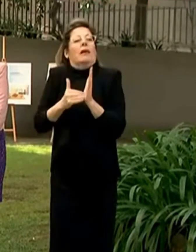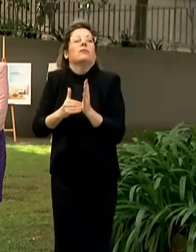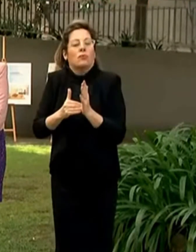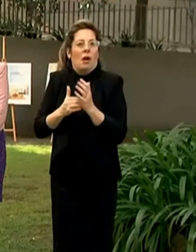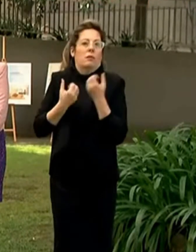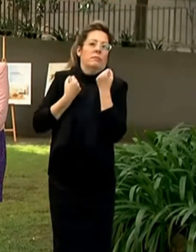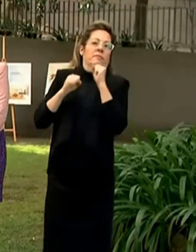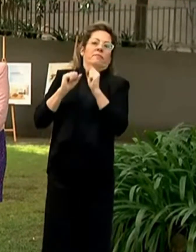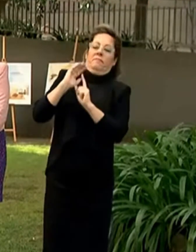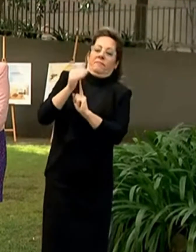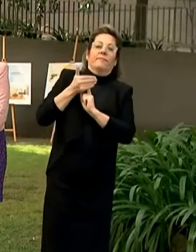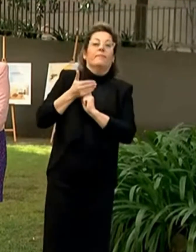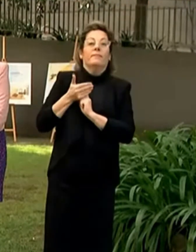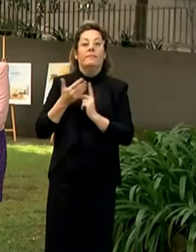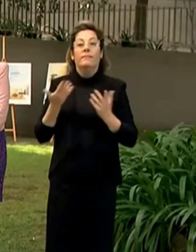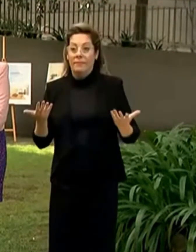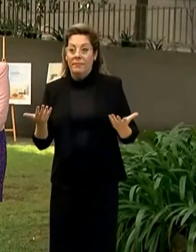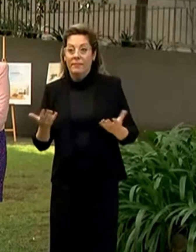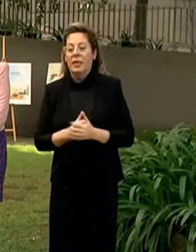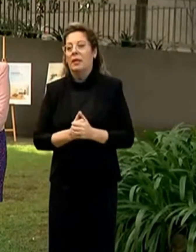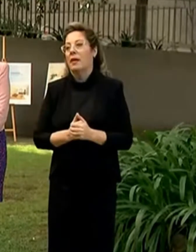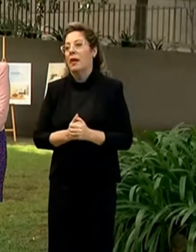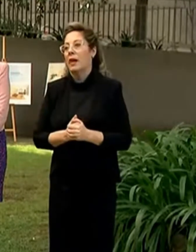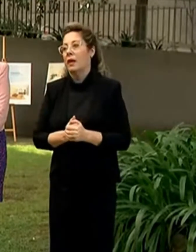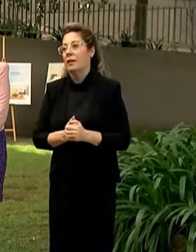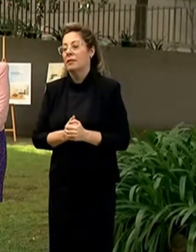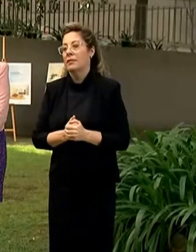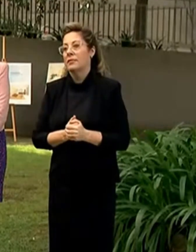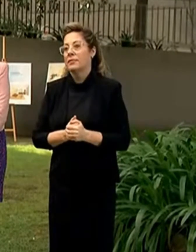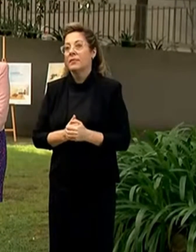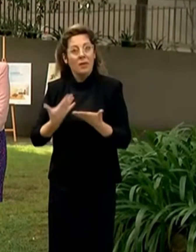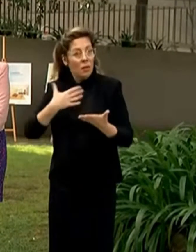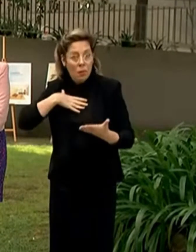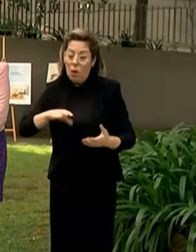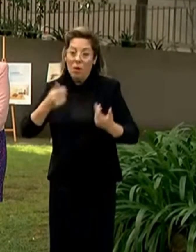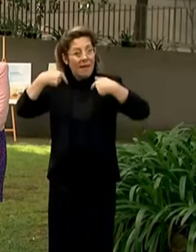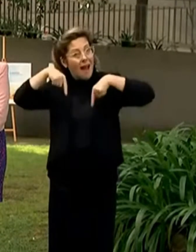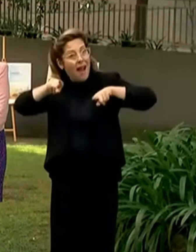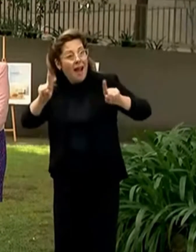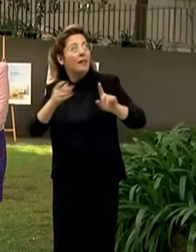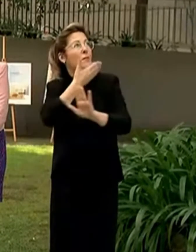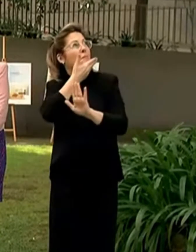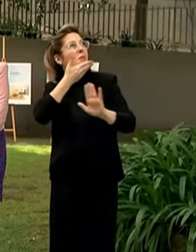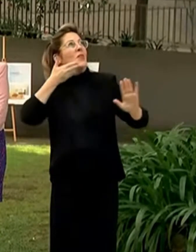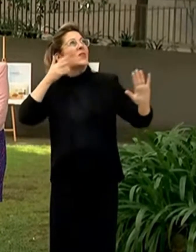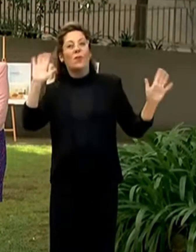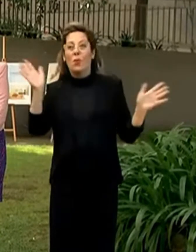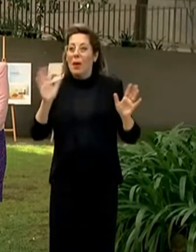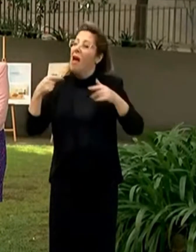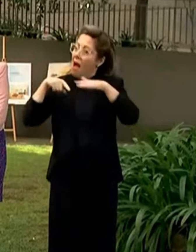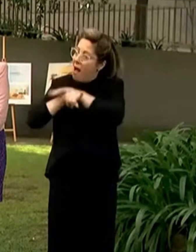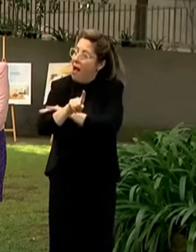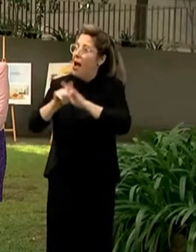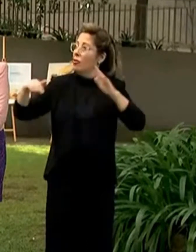indoor settings. So please, we also want people to get out and about and enjoy the beautiful weather we're having at the moment.